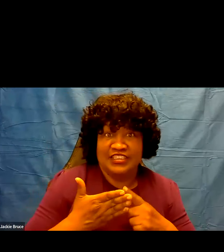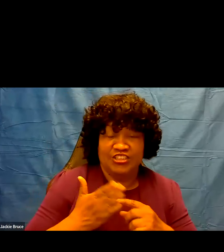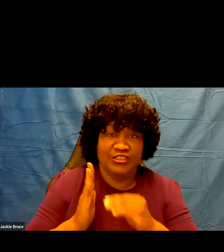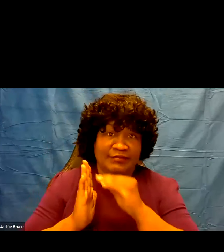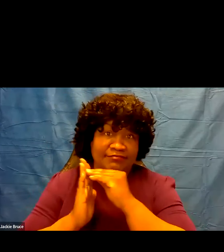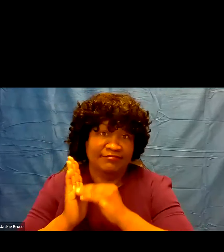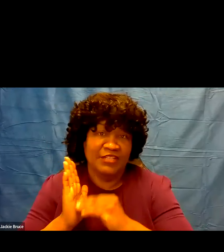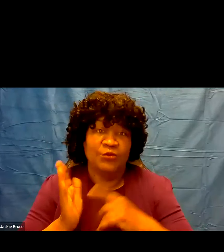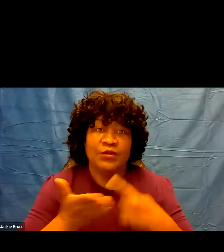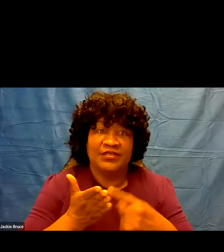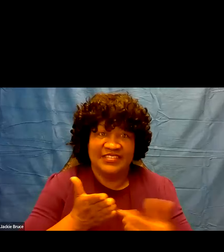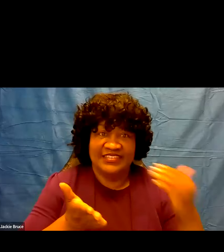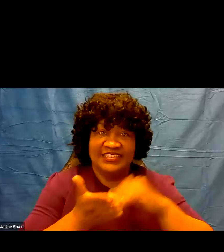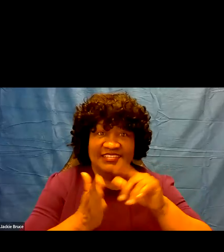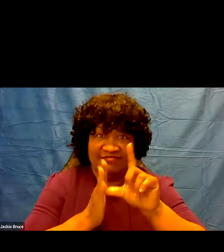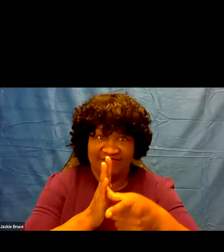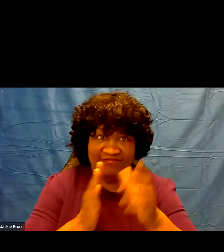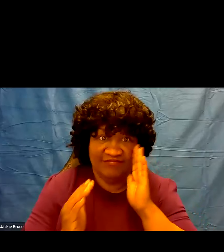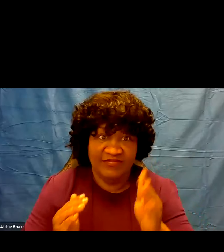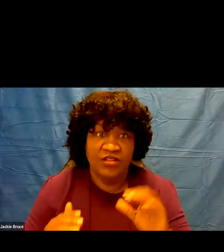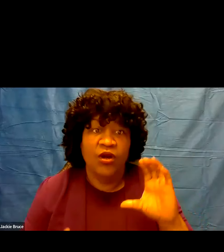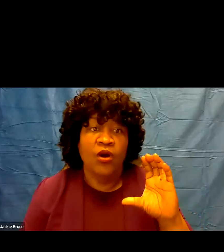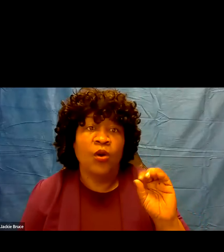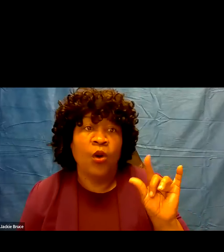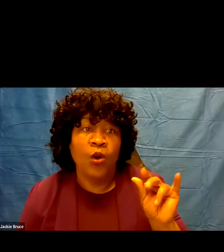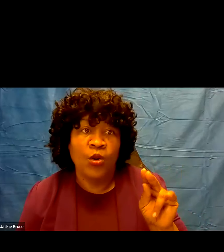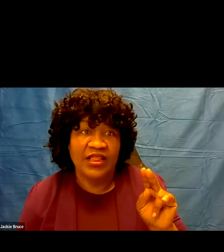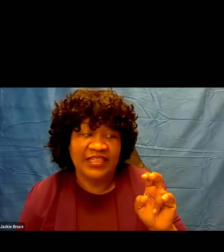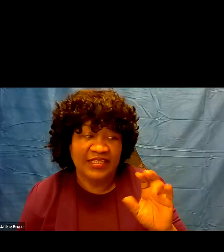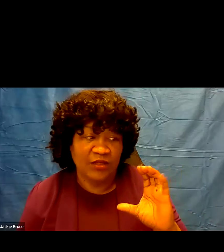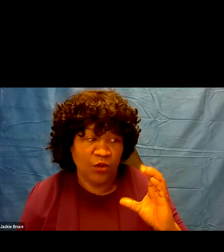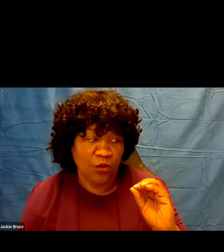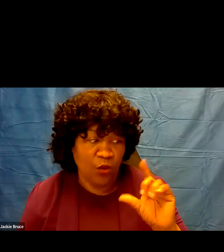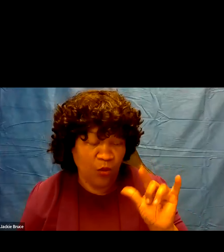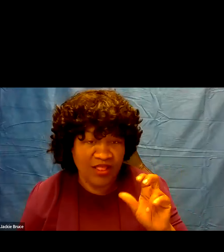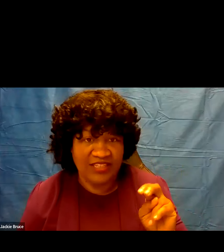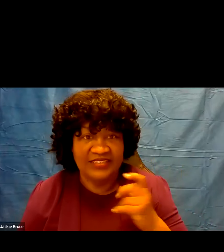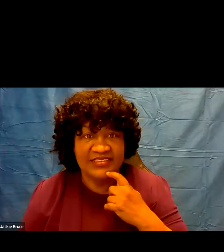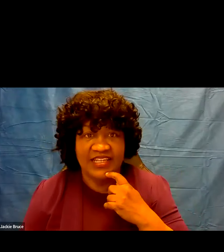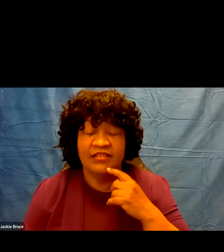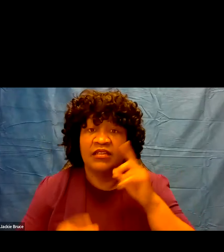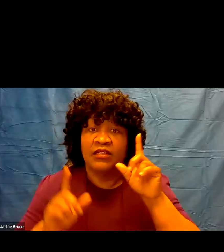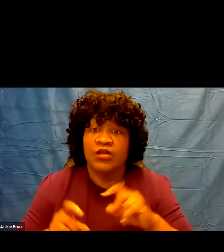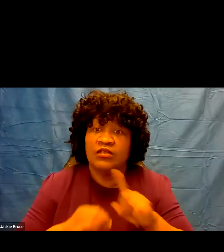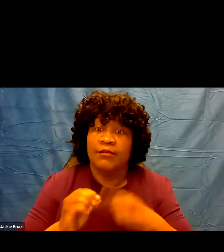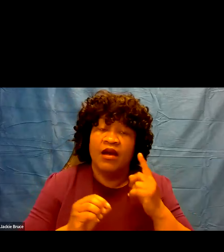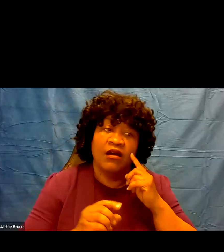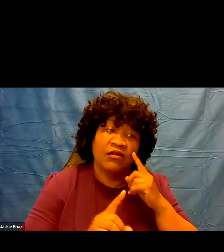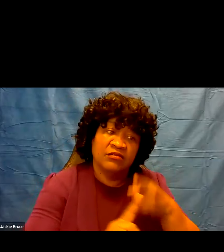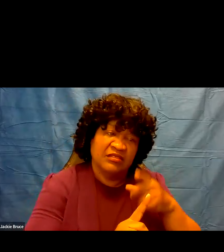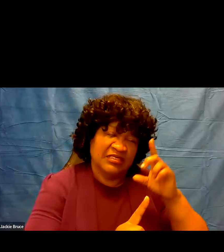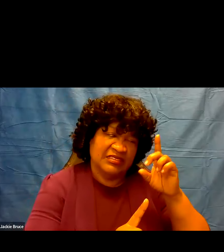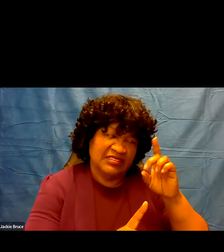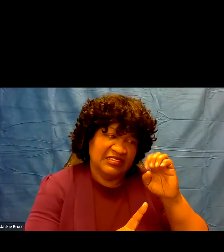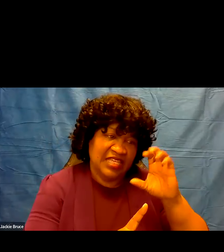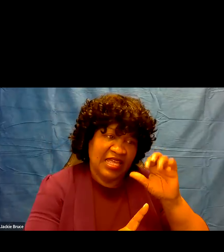circle back with you on. Colleen raised that in particular, some of the questions around a dedicated youth line or even